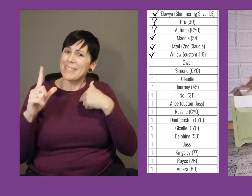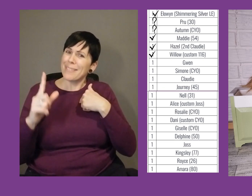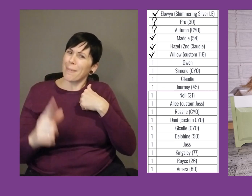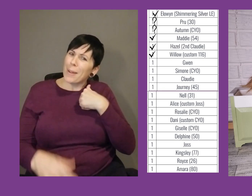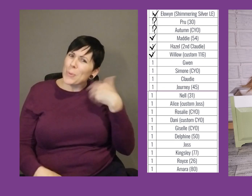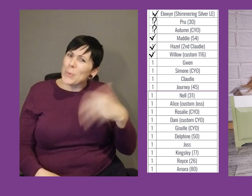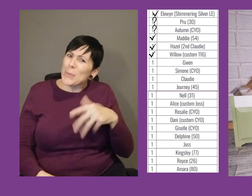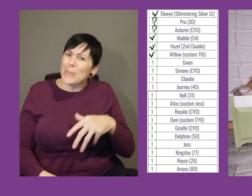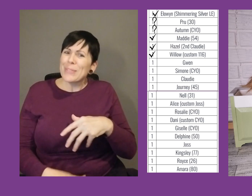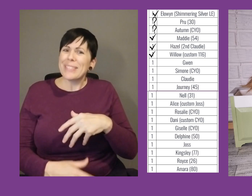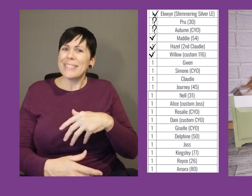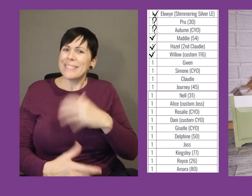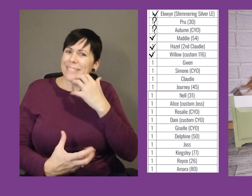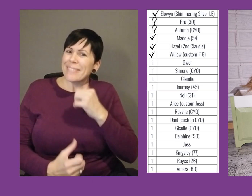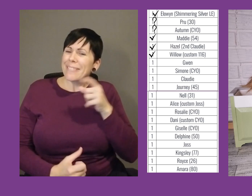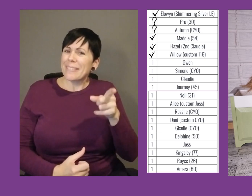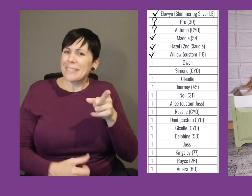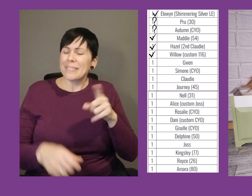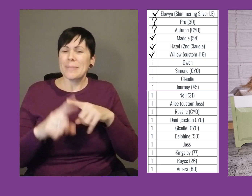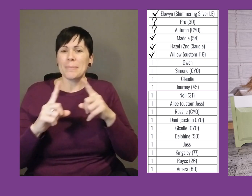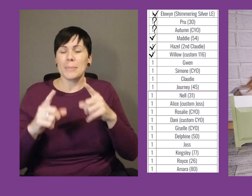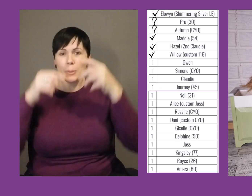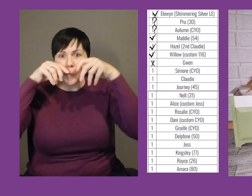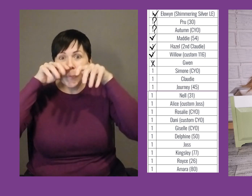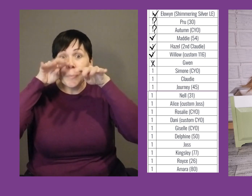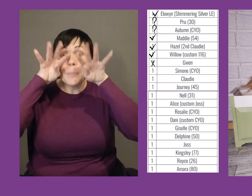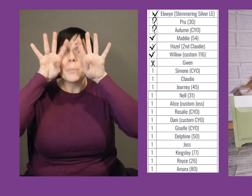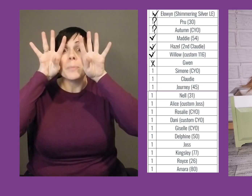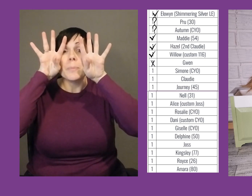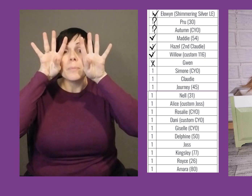lashes, but I don't think she would make my top 20.